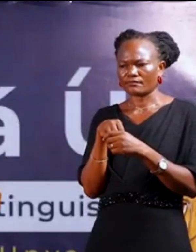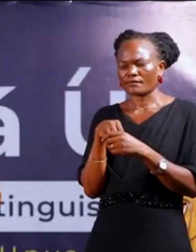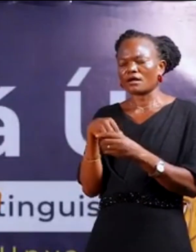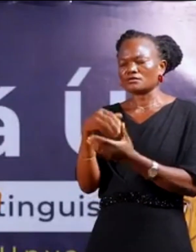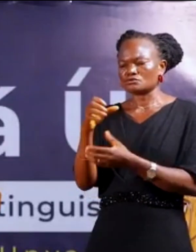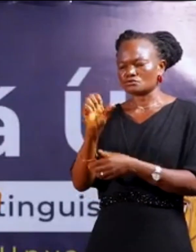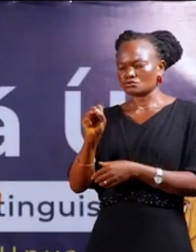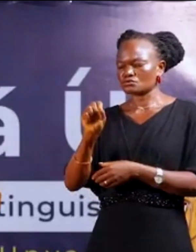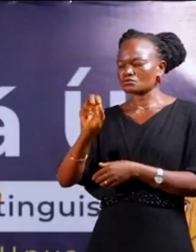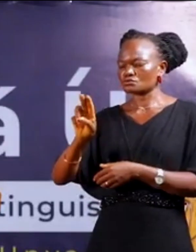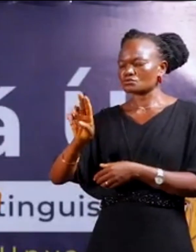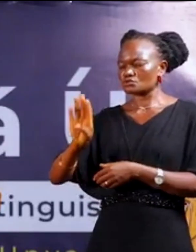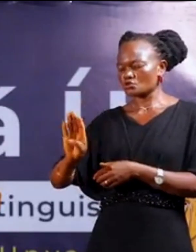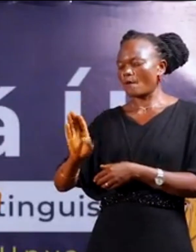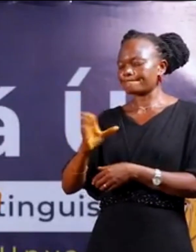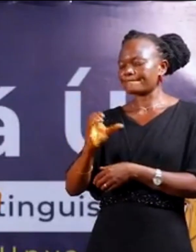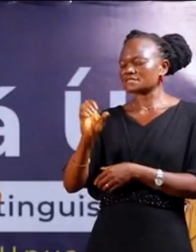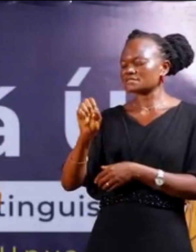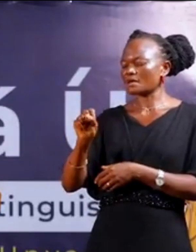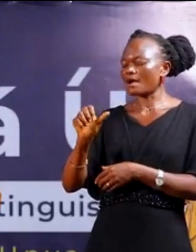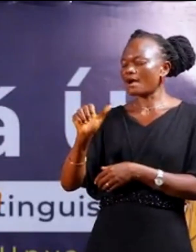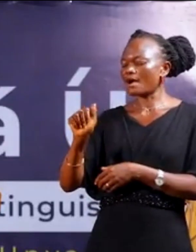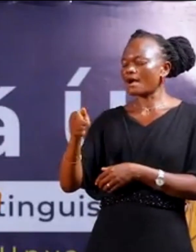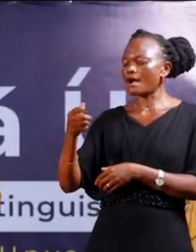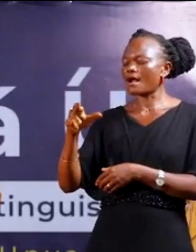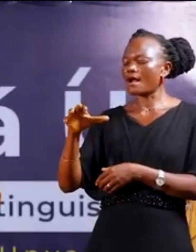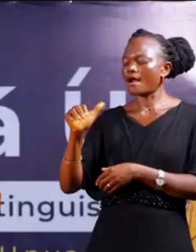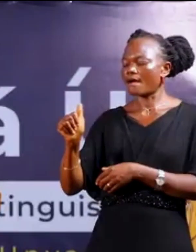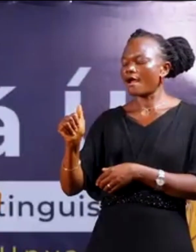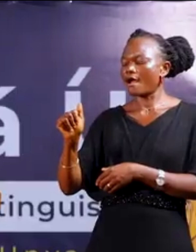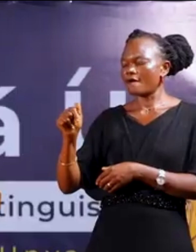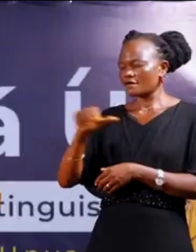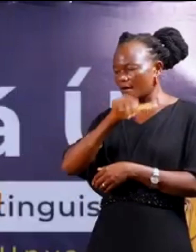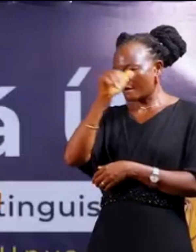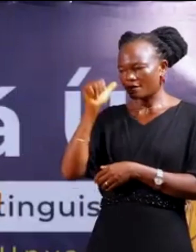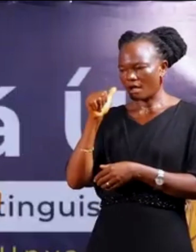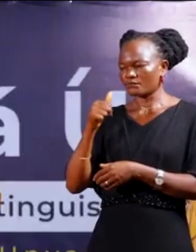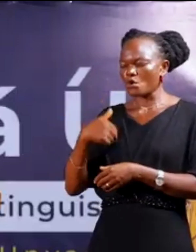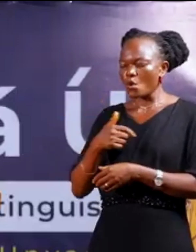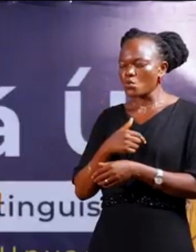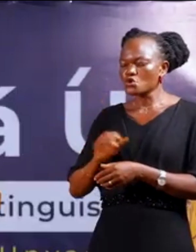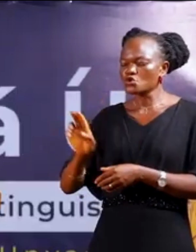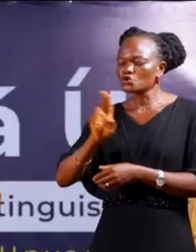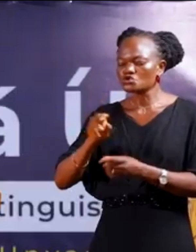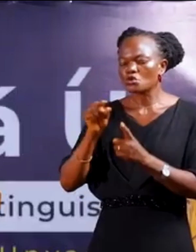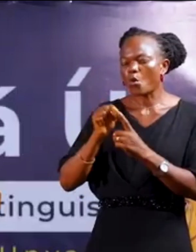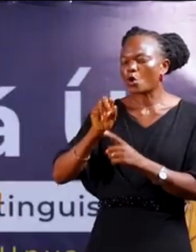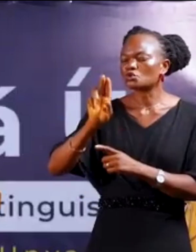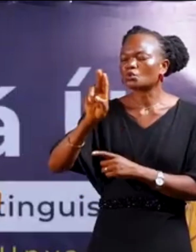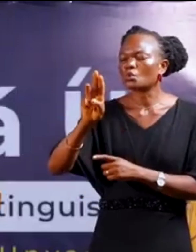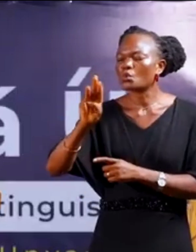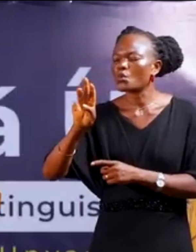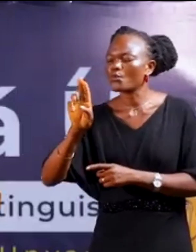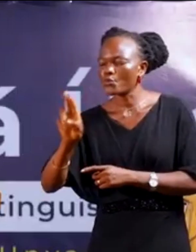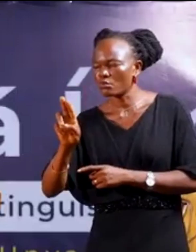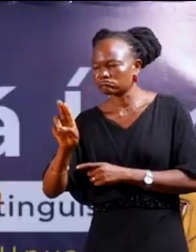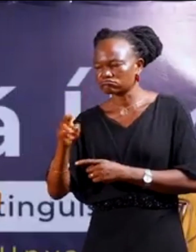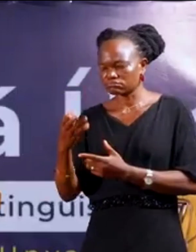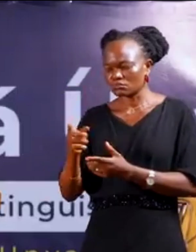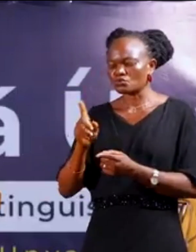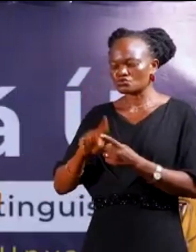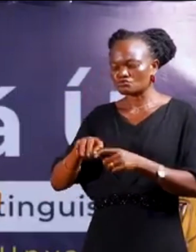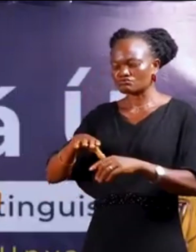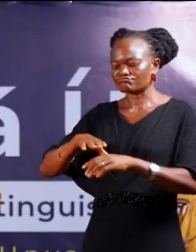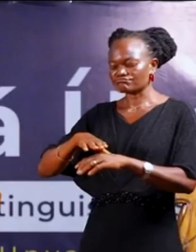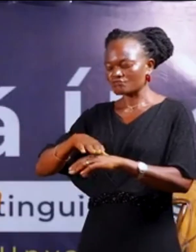sub-Saharan Africa. For example, we use the word Omo, right, to refer to children of Omucheze,